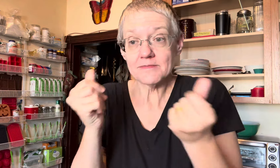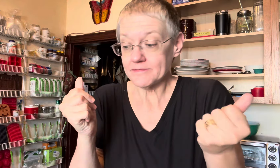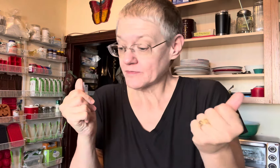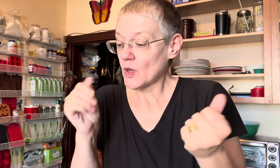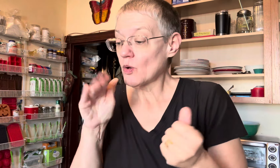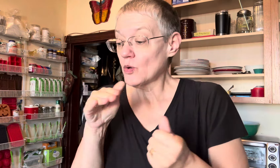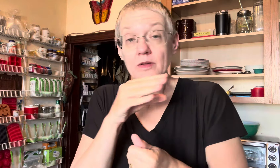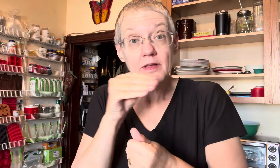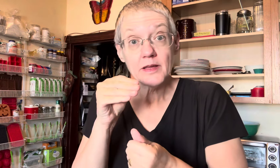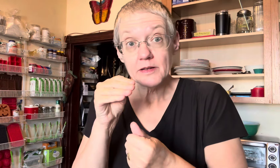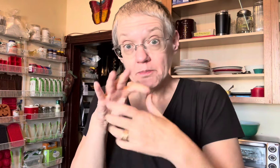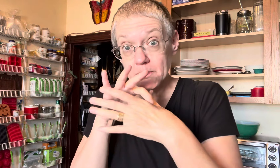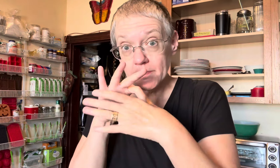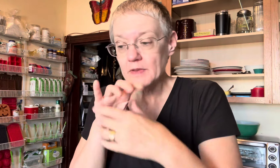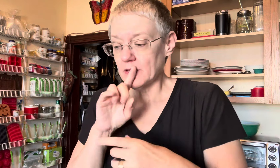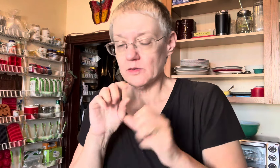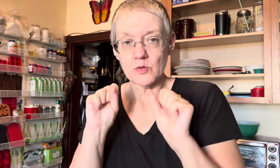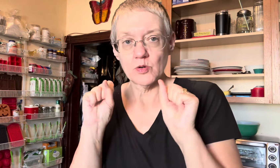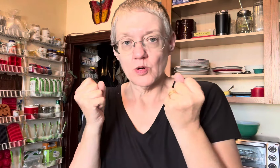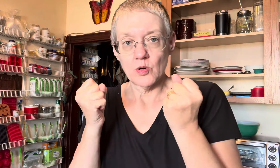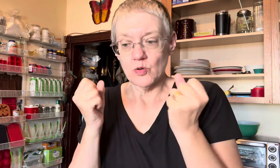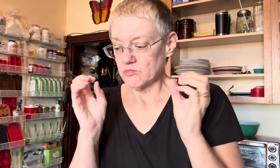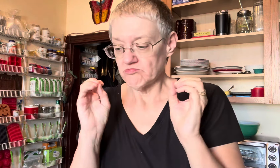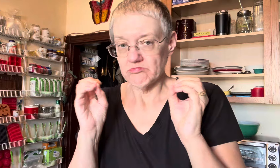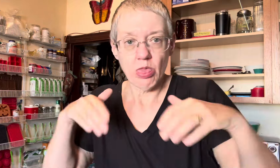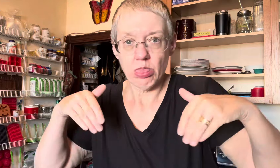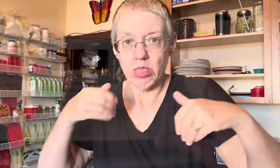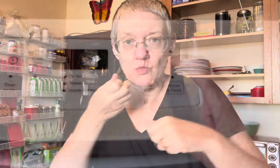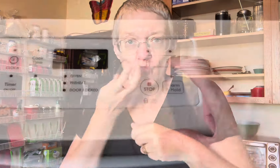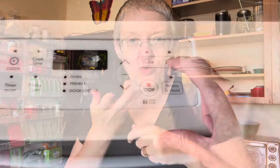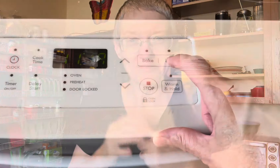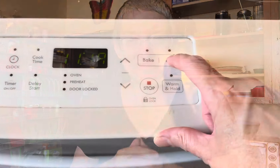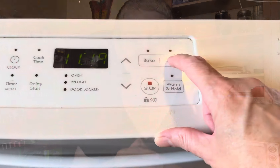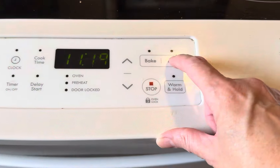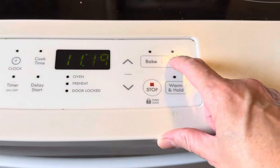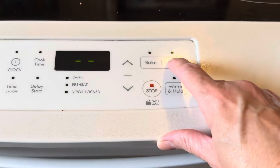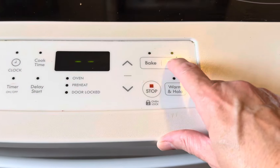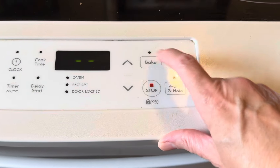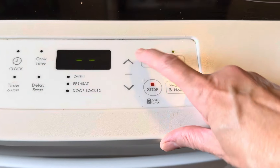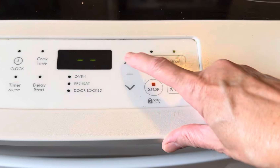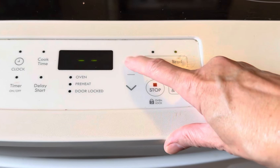Now we're going to broil it until the cheese is melted and the meat's cold. I haven't warmed the meat up yet.